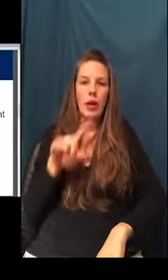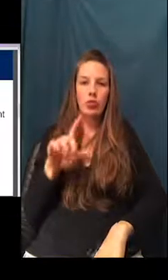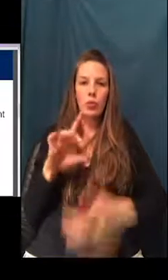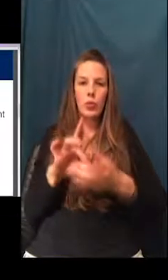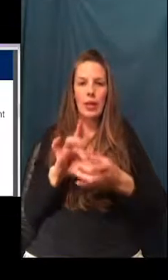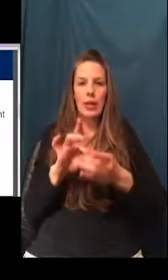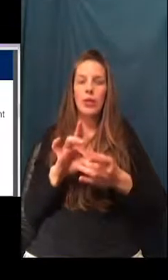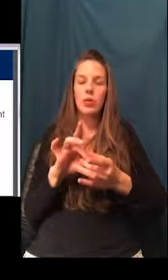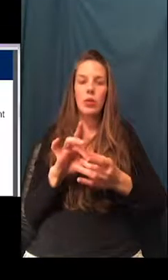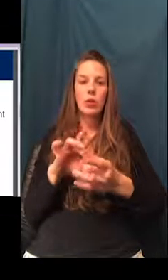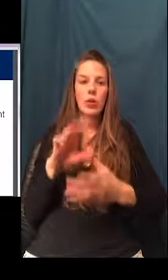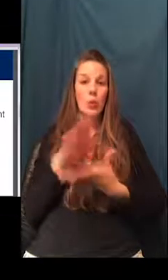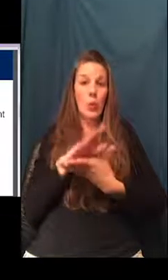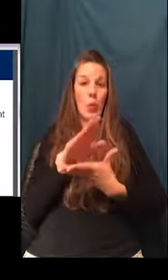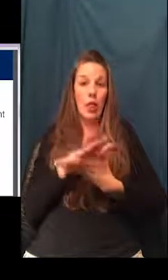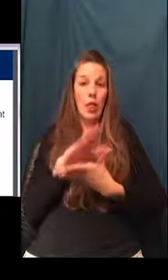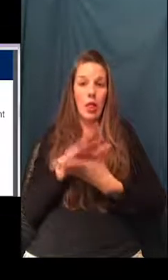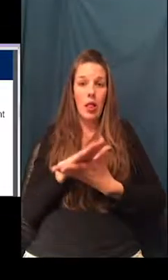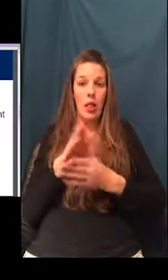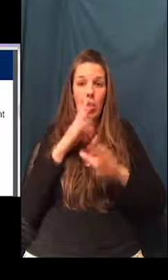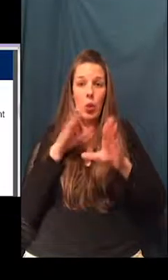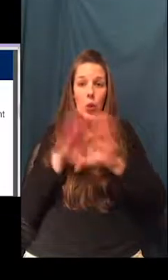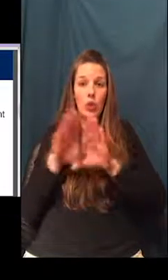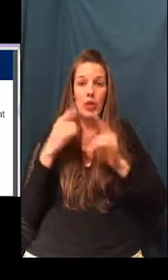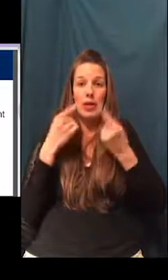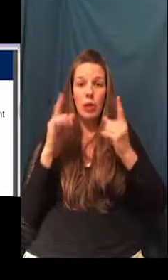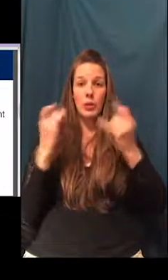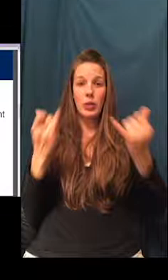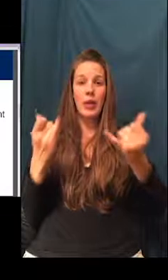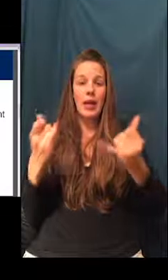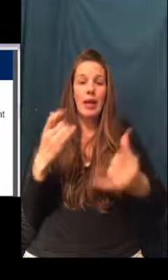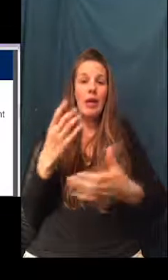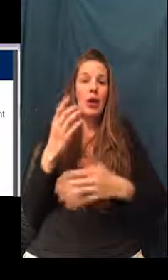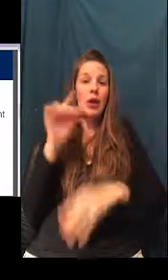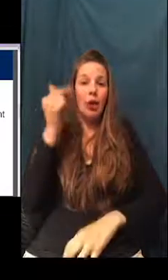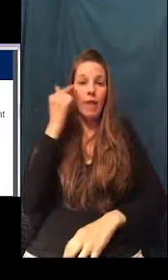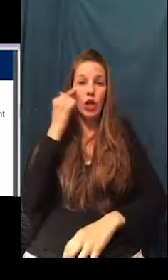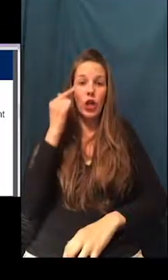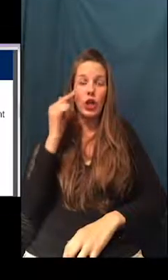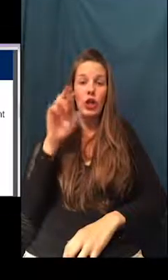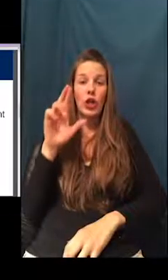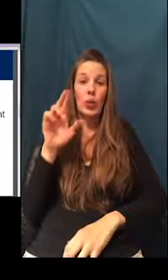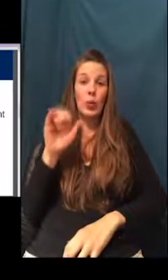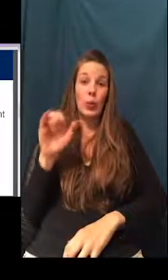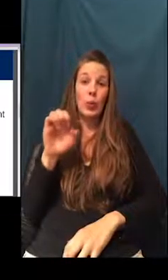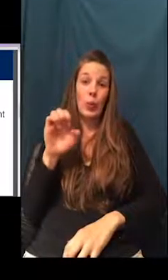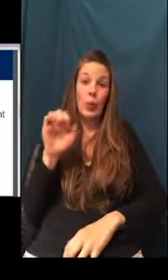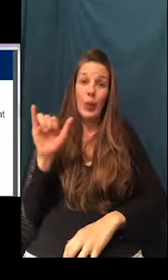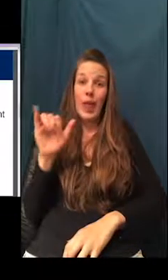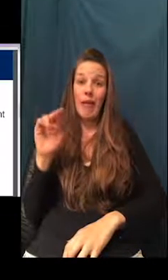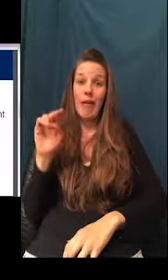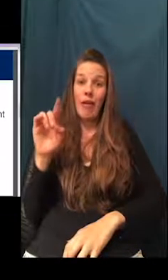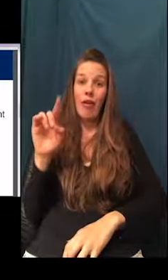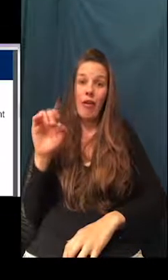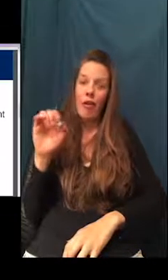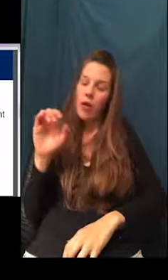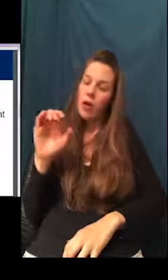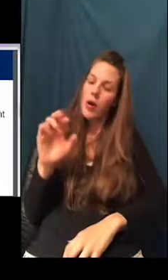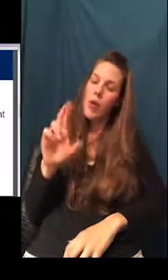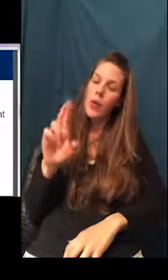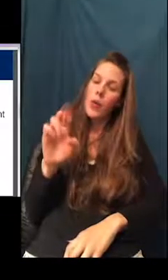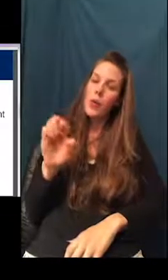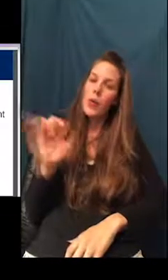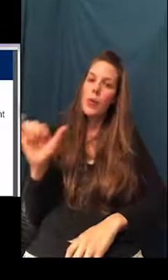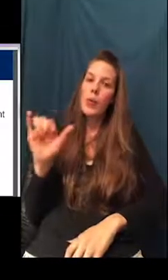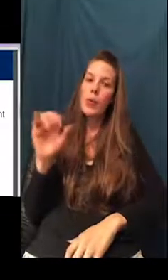is regarding the school closure announcement today. So Governor Reynolds announced today that schools will be closed for the remainder of